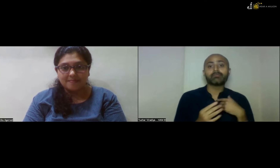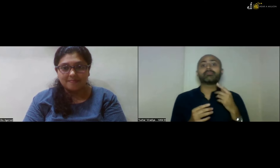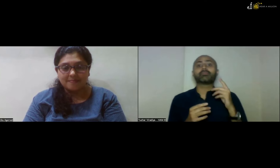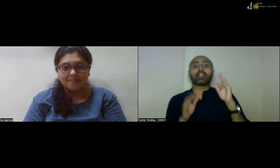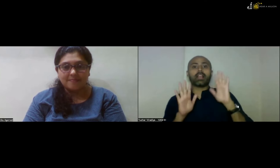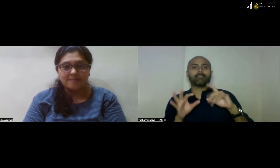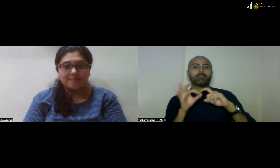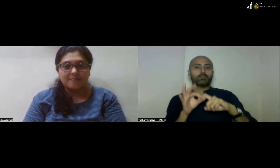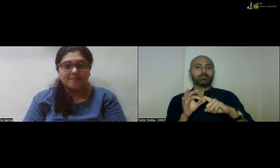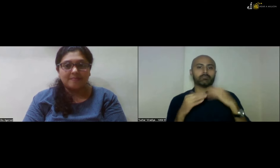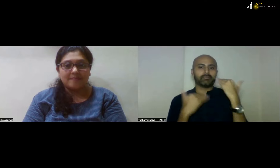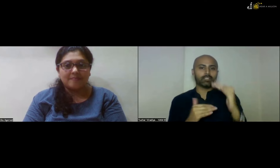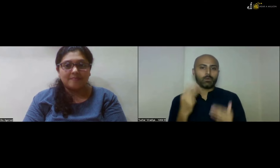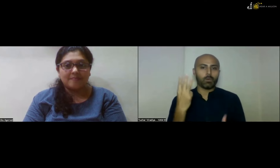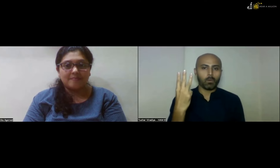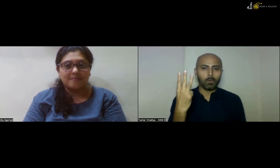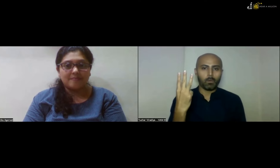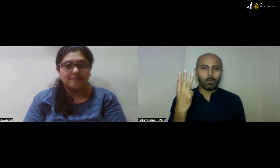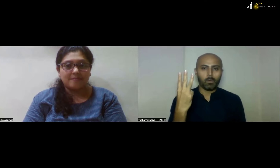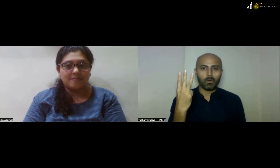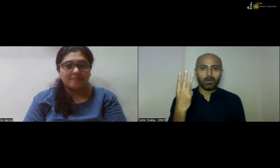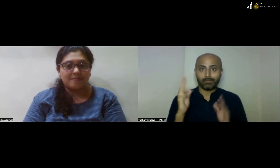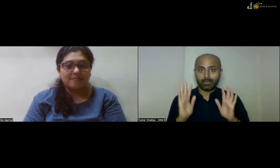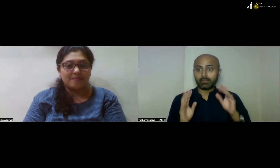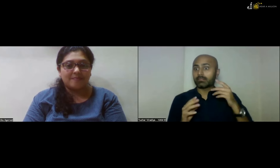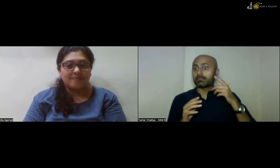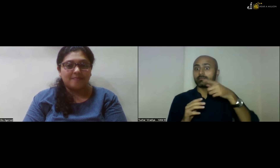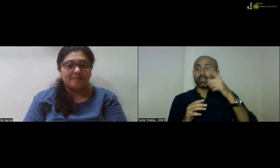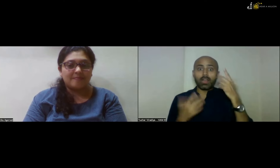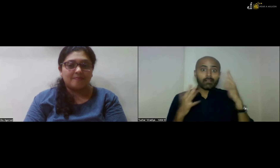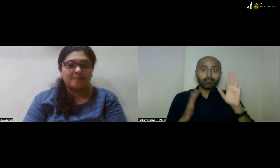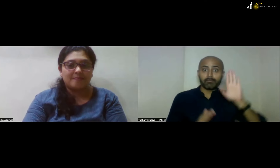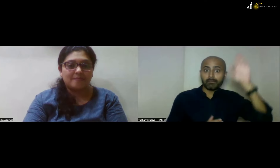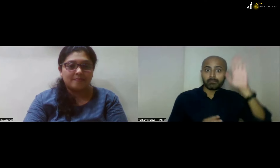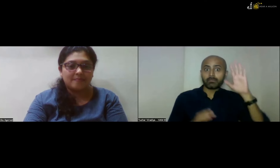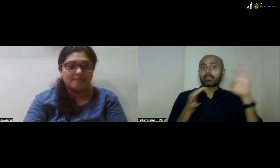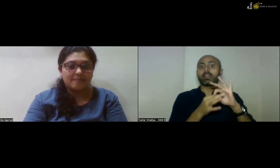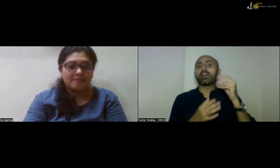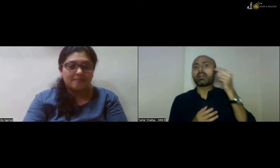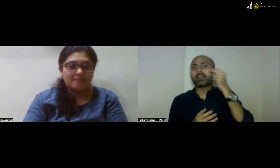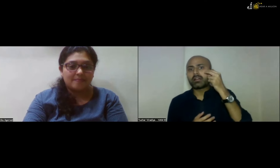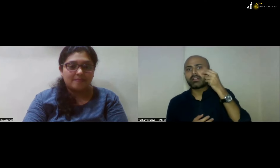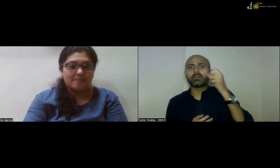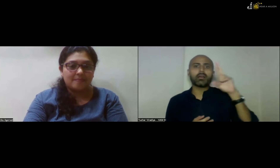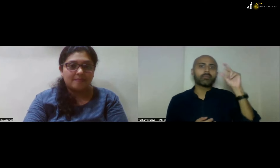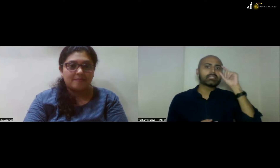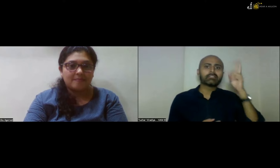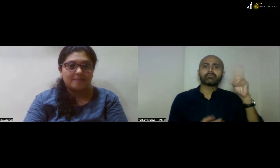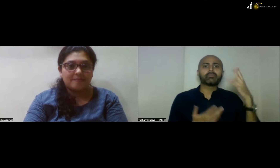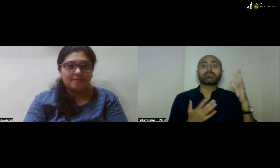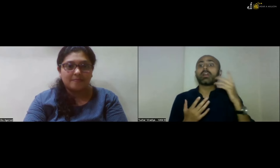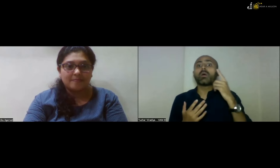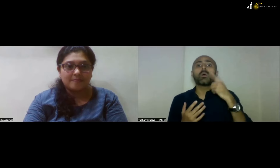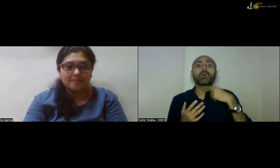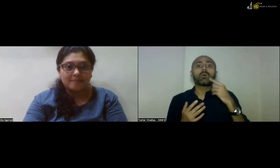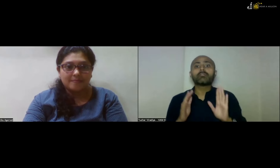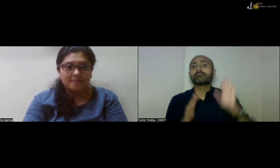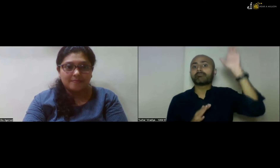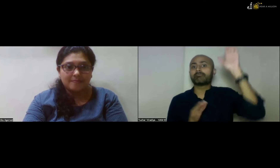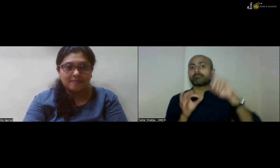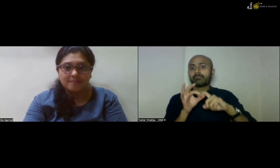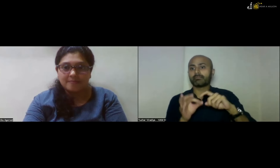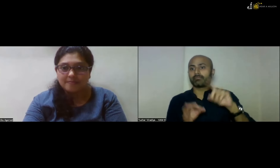running out of time, but we still can give 10 more minutes for the question answers, and we would take only 3 questions. So if you would like